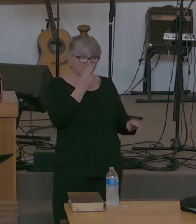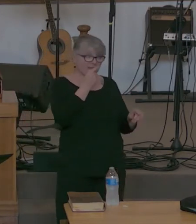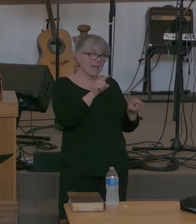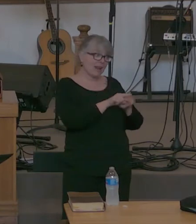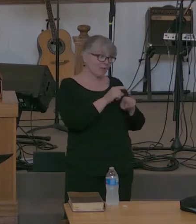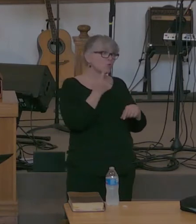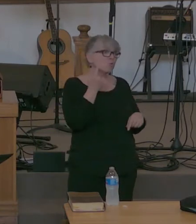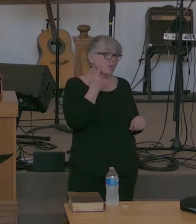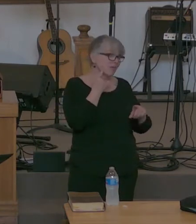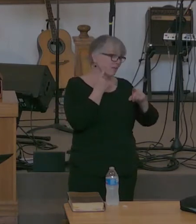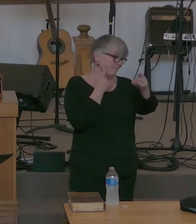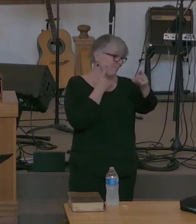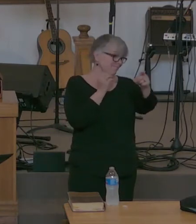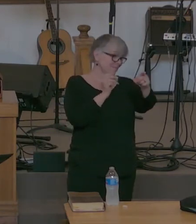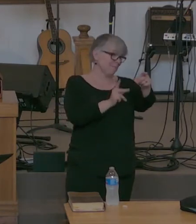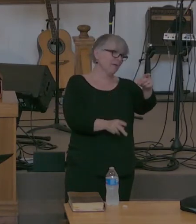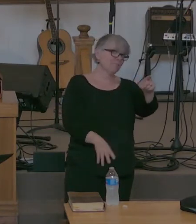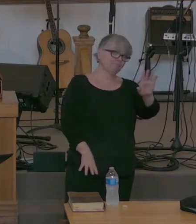And